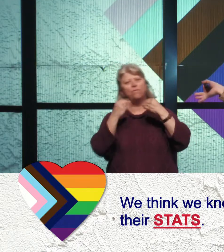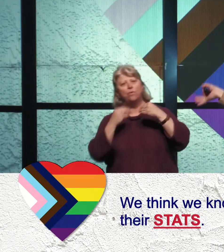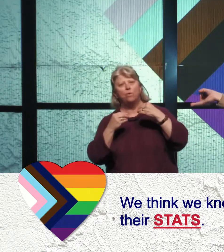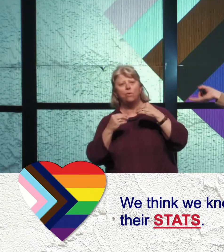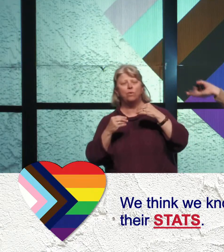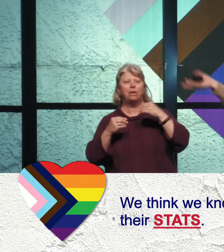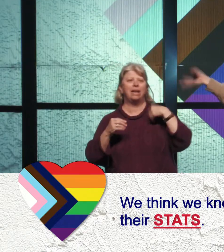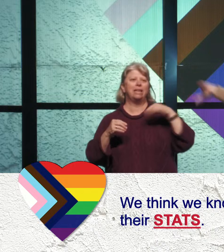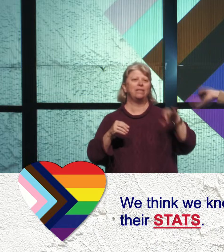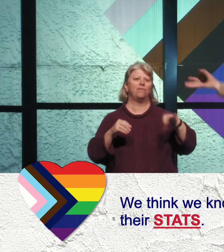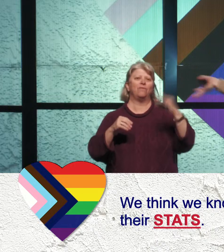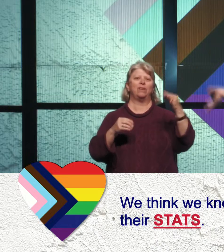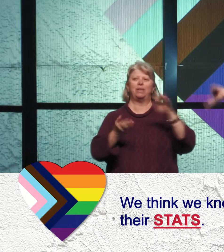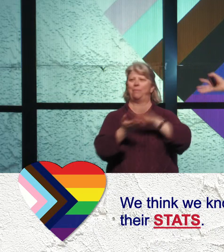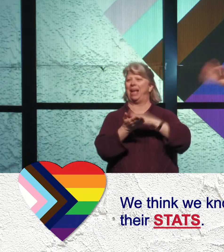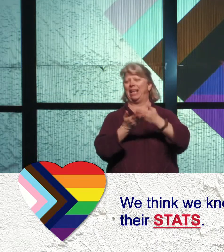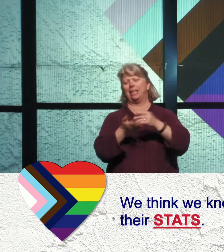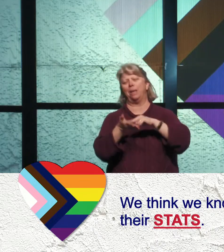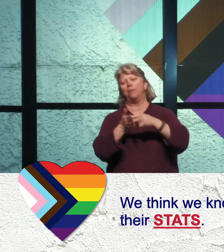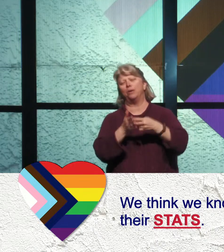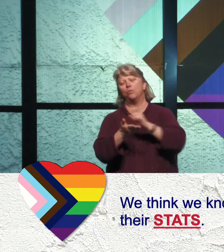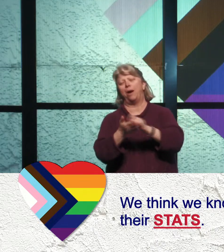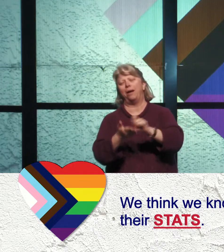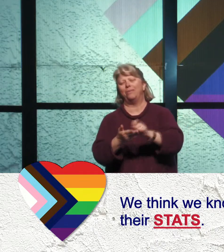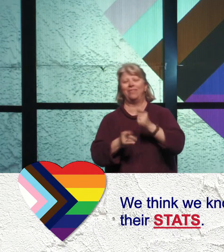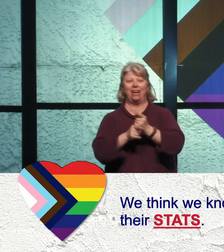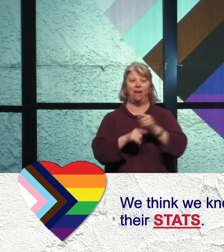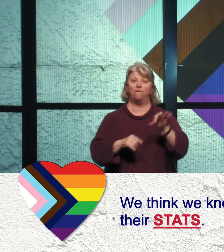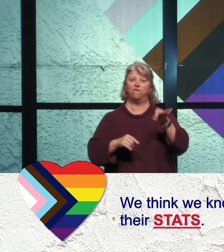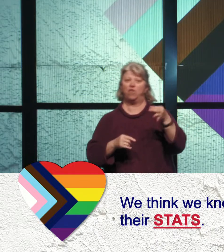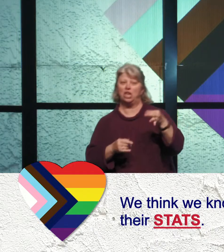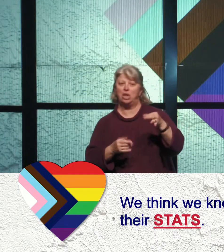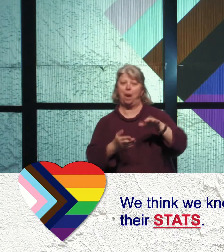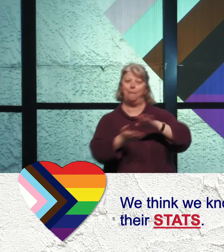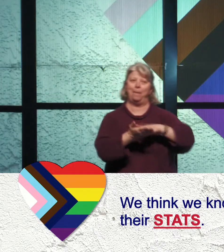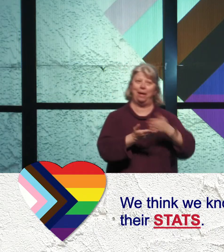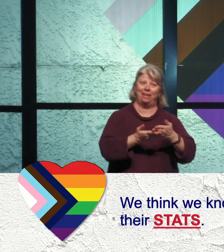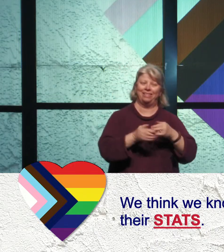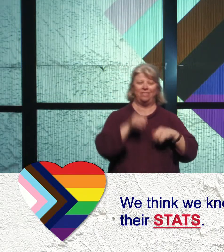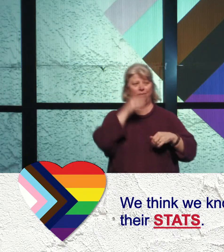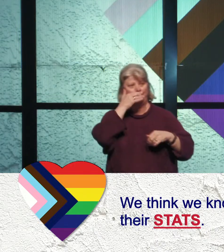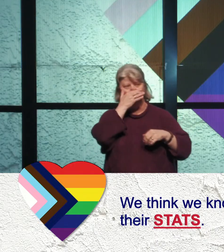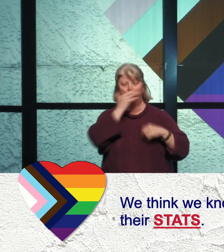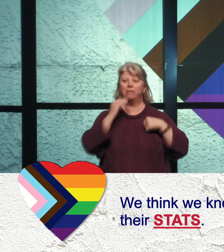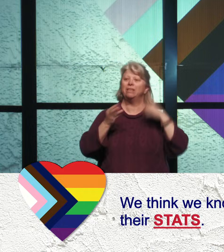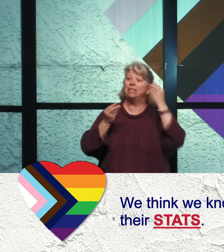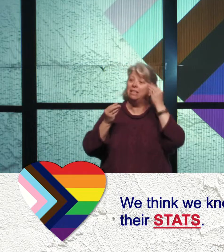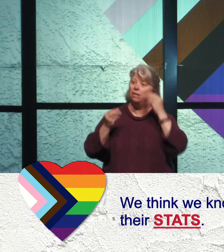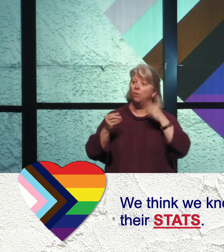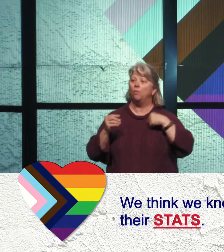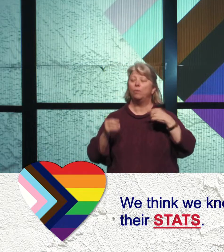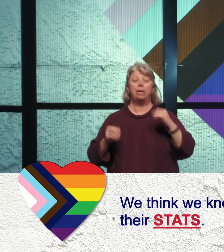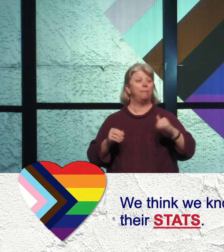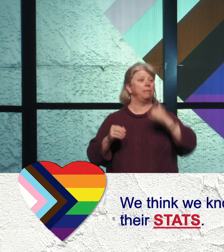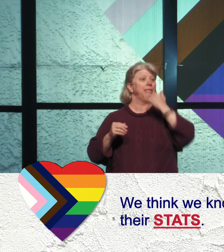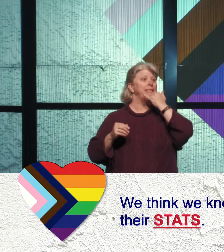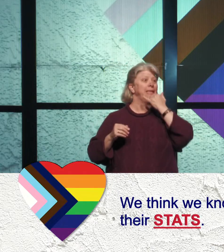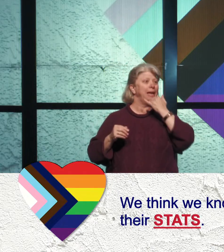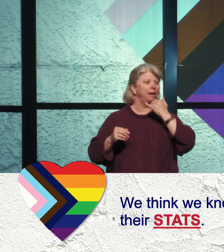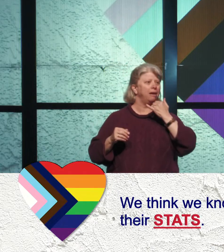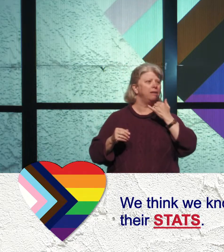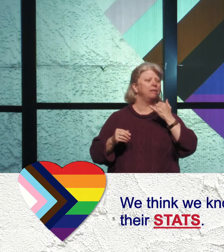French pancakes. That's what they meant to write, you know. I know their favorite, like we think and we mistake kind of